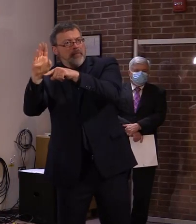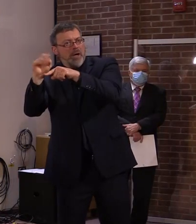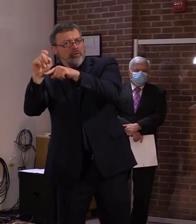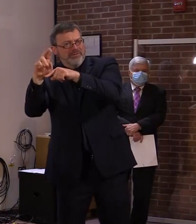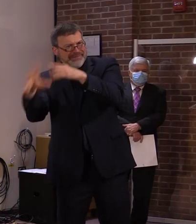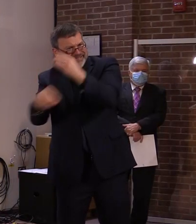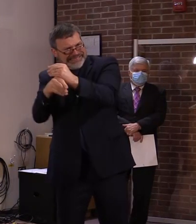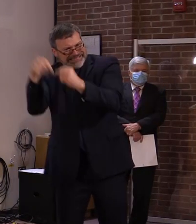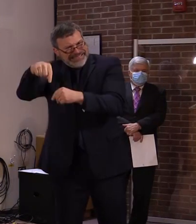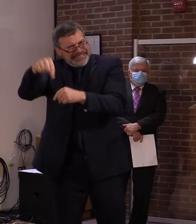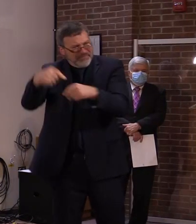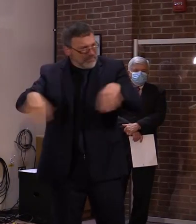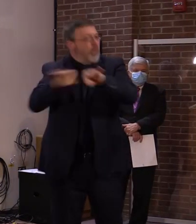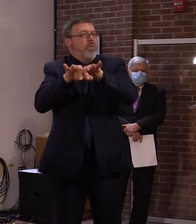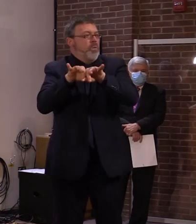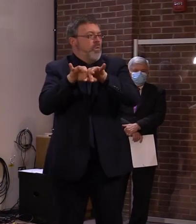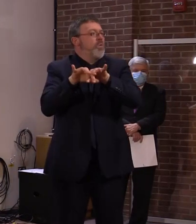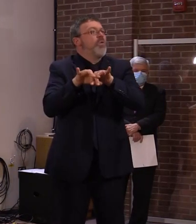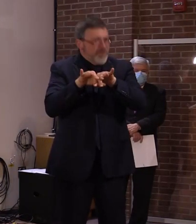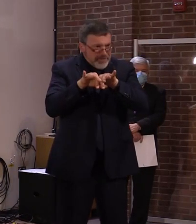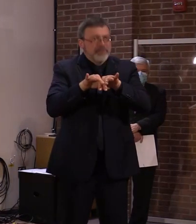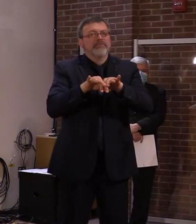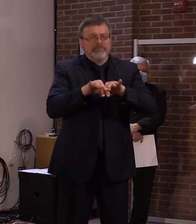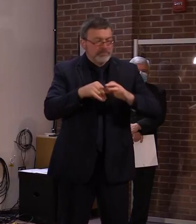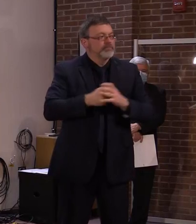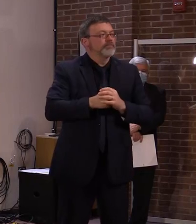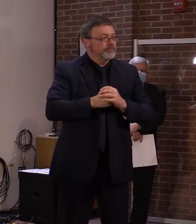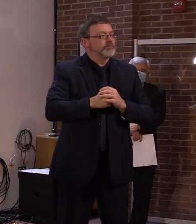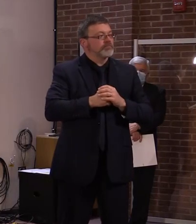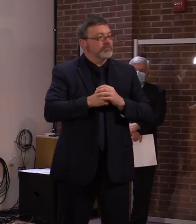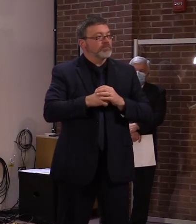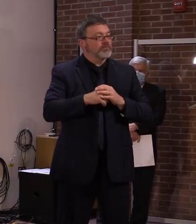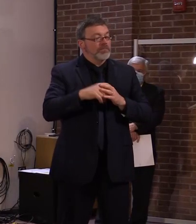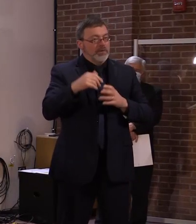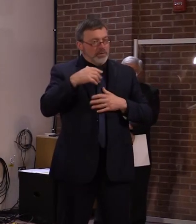right now, and we're entering the holidays with